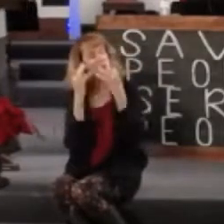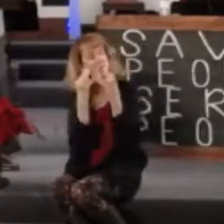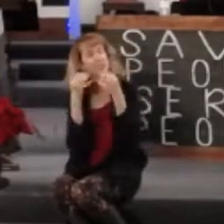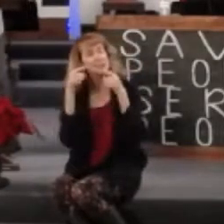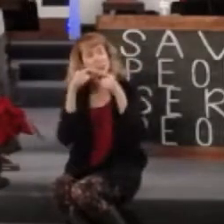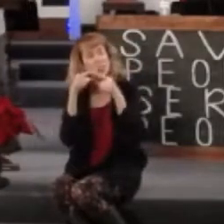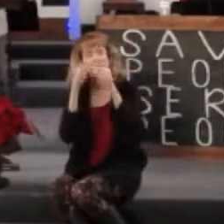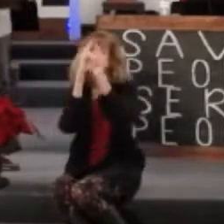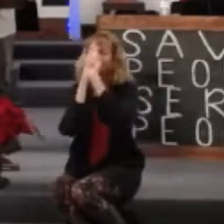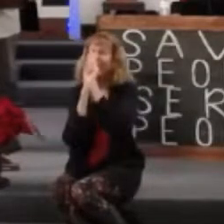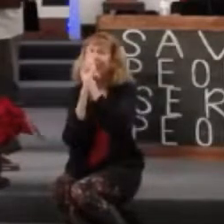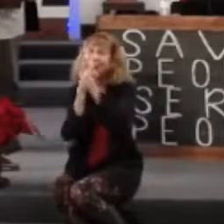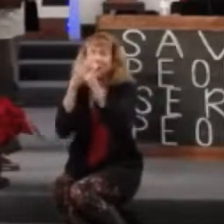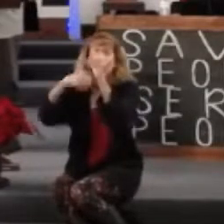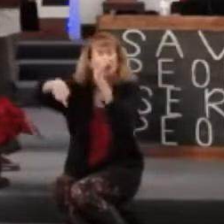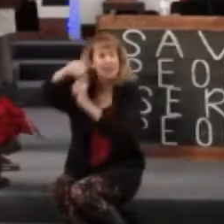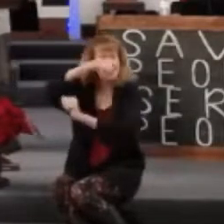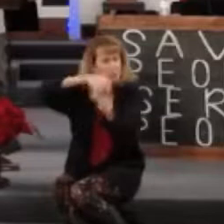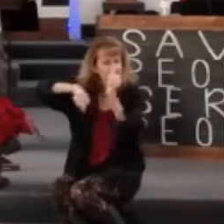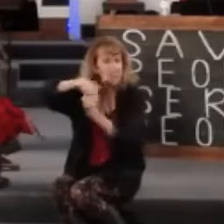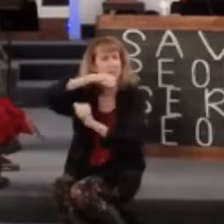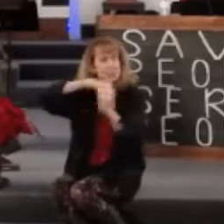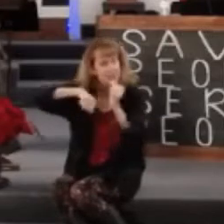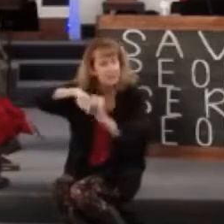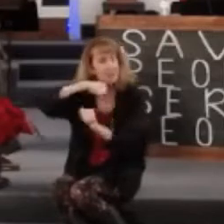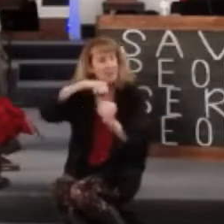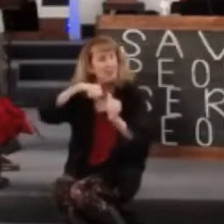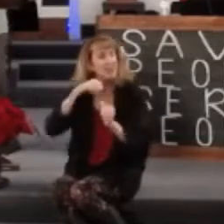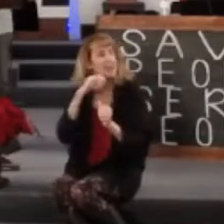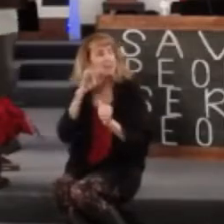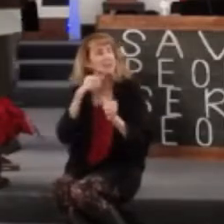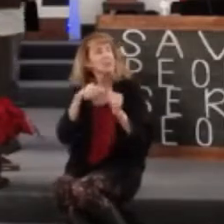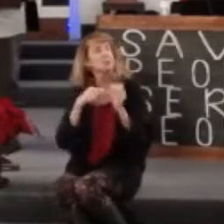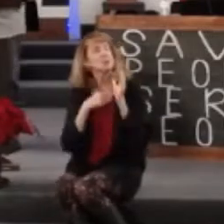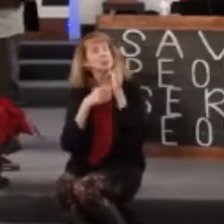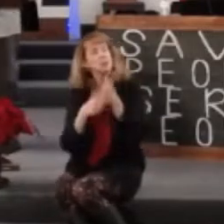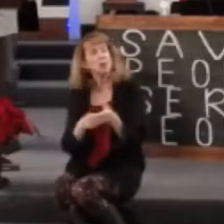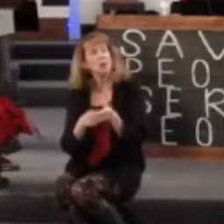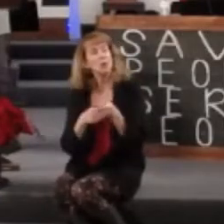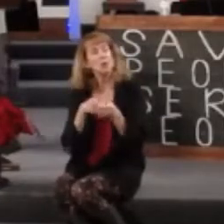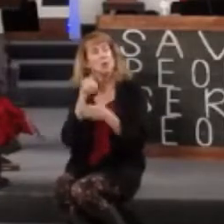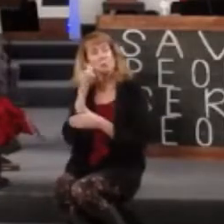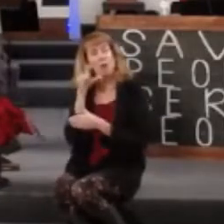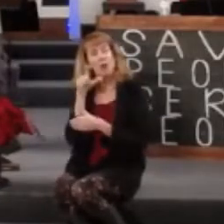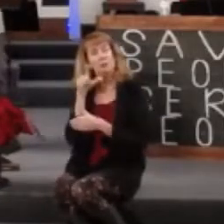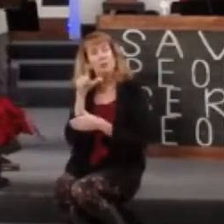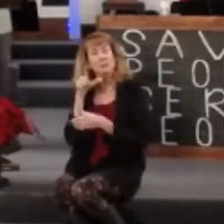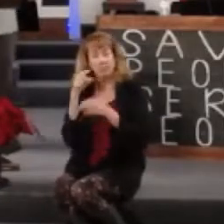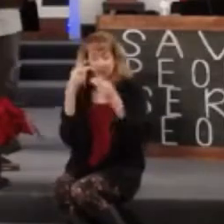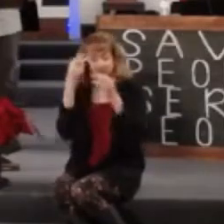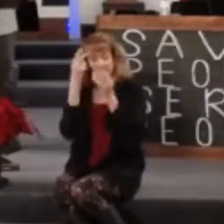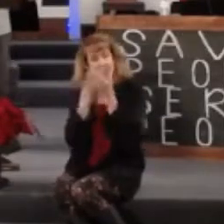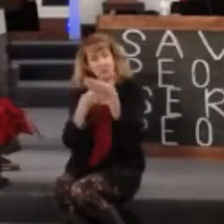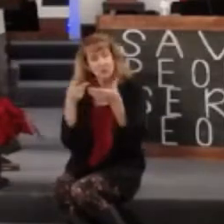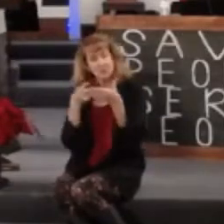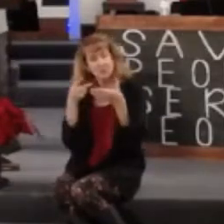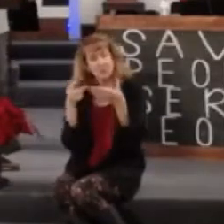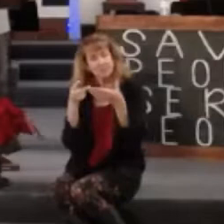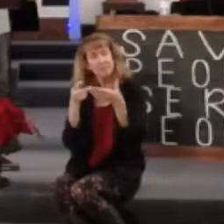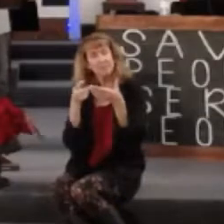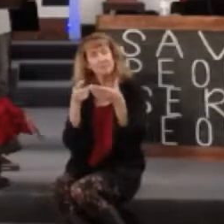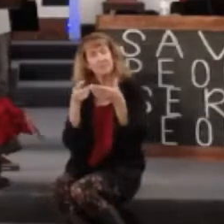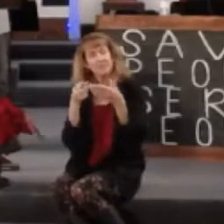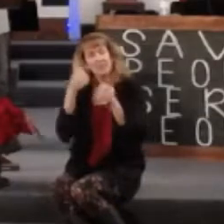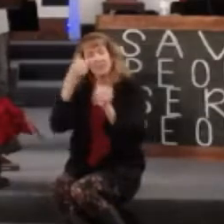arts class and I was asked to outline Paul's last portions of Scripture, you know, from where we read